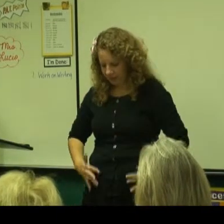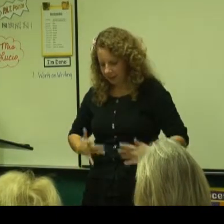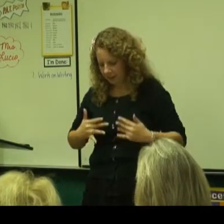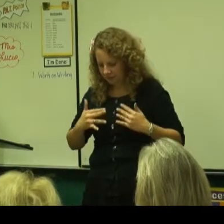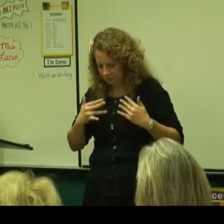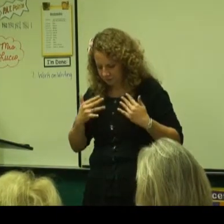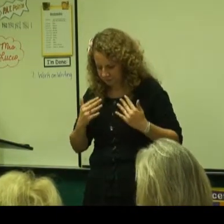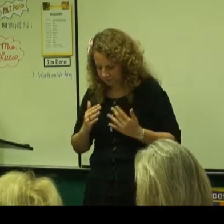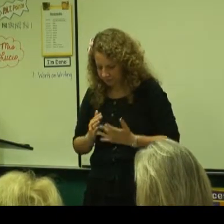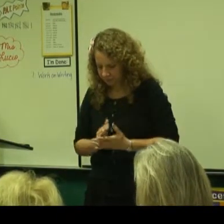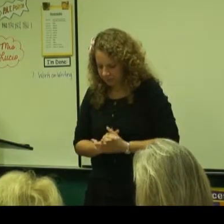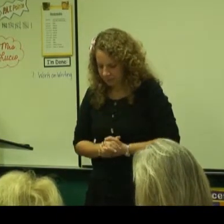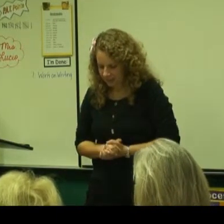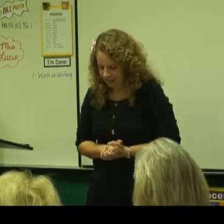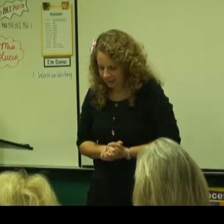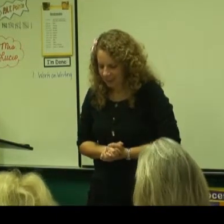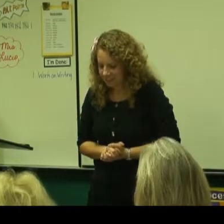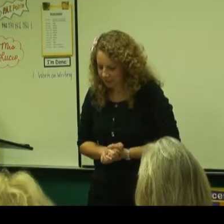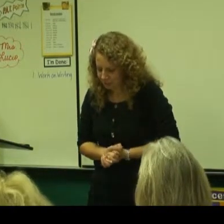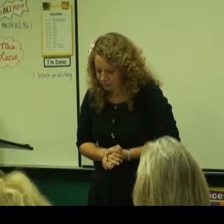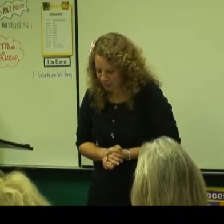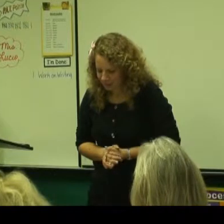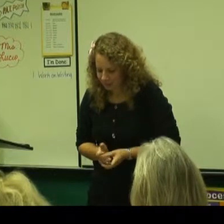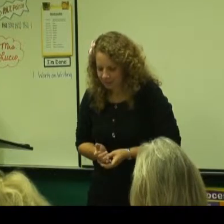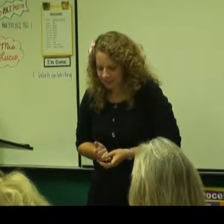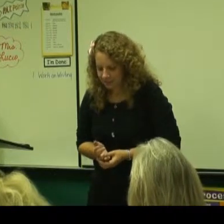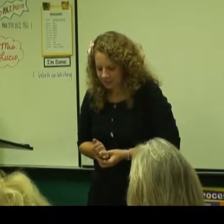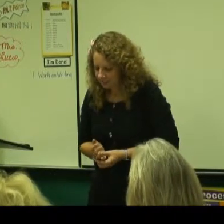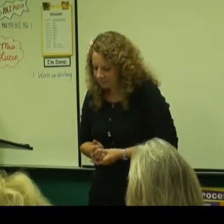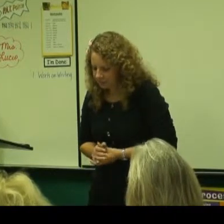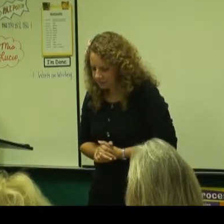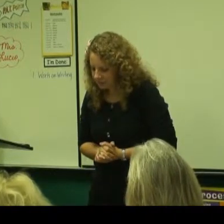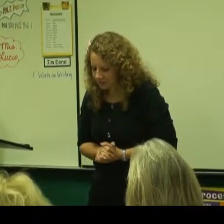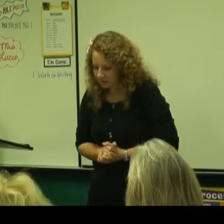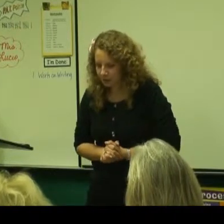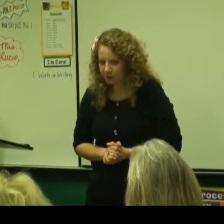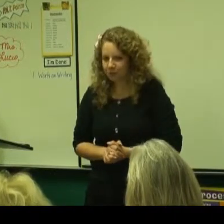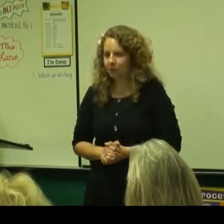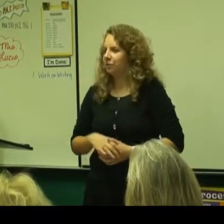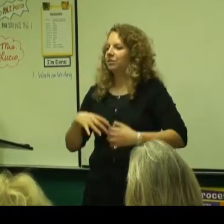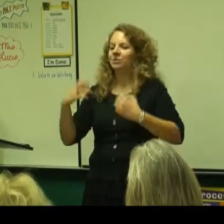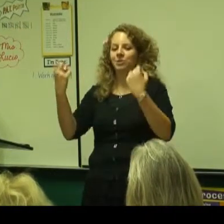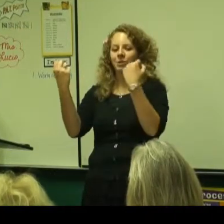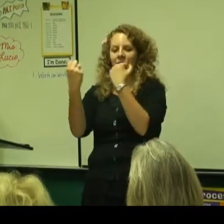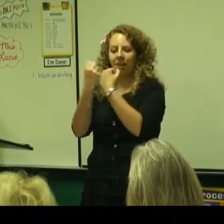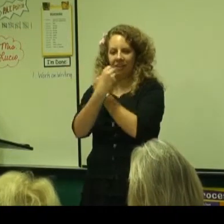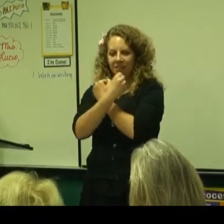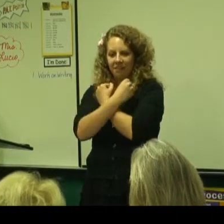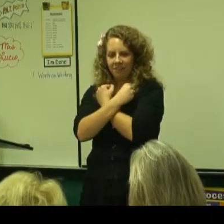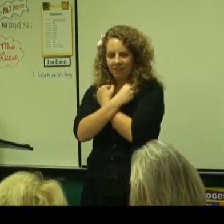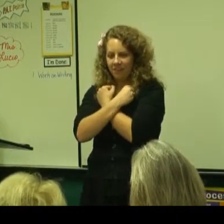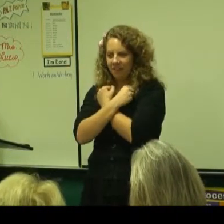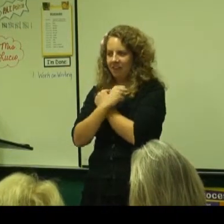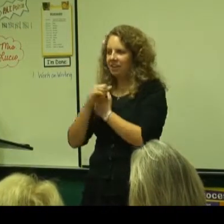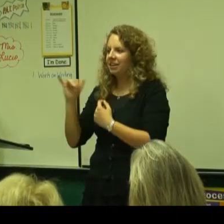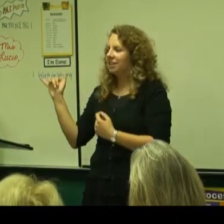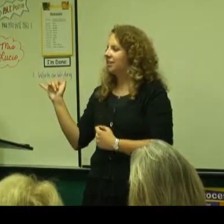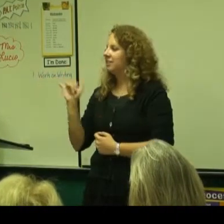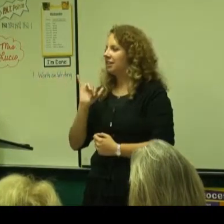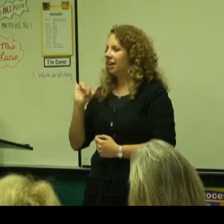light. Okay, and then it goes back to love is the river that flows through. So love is like,